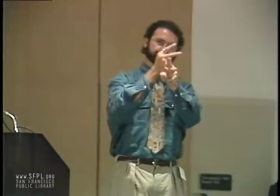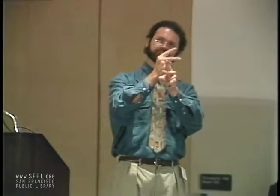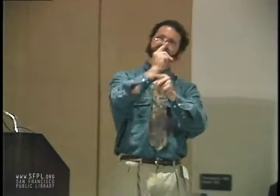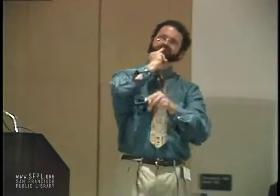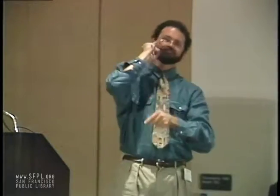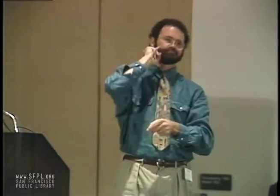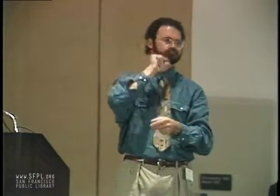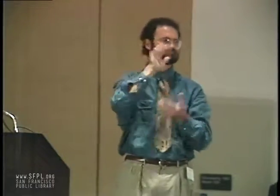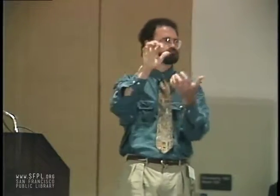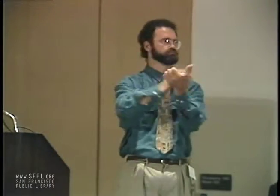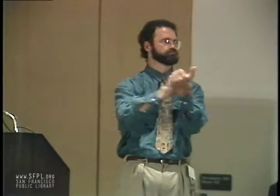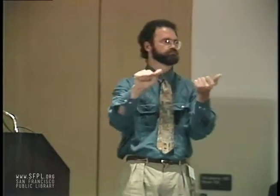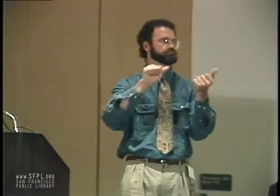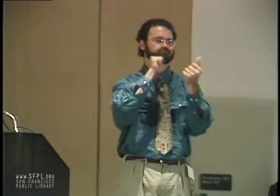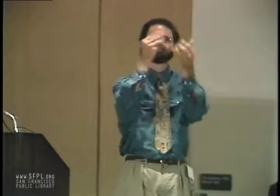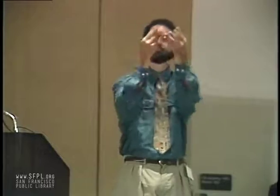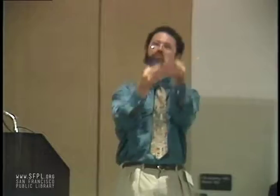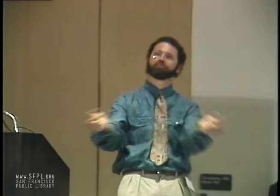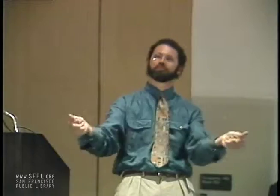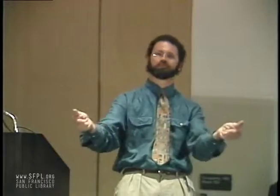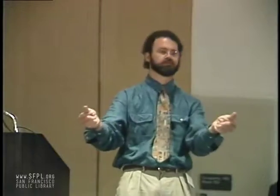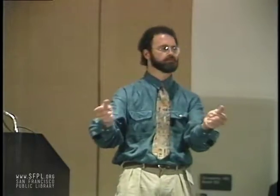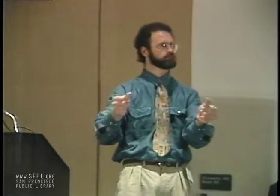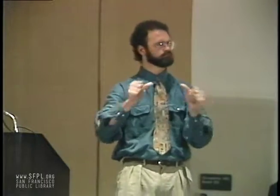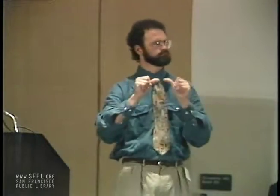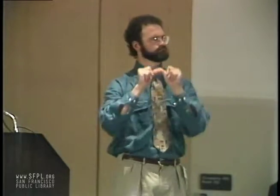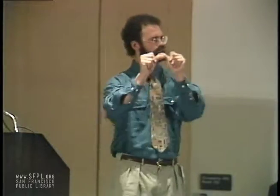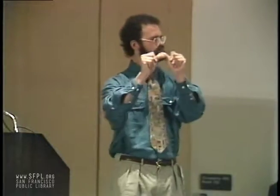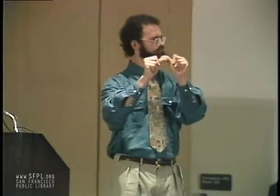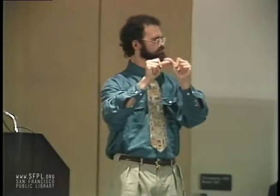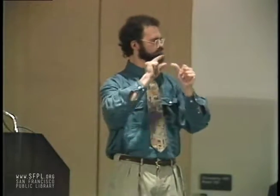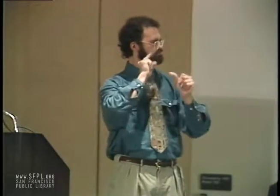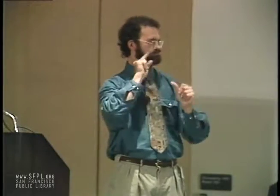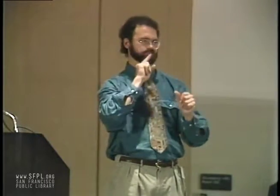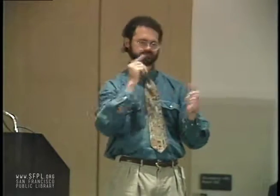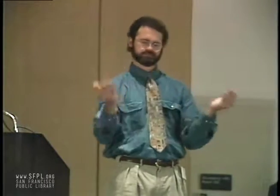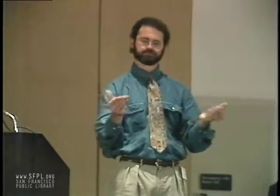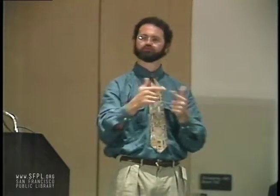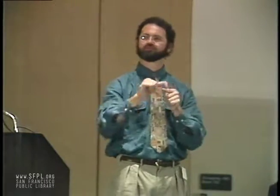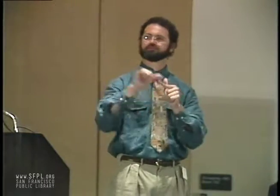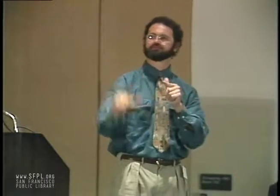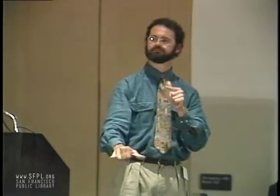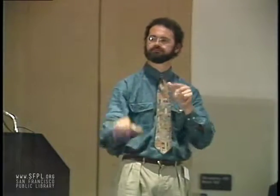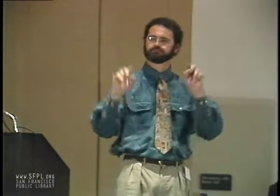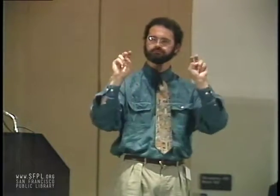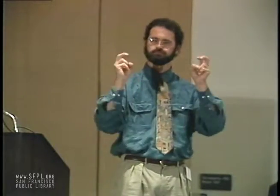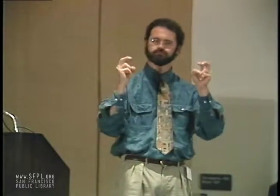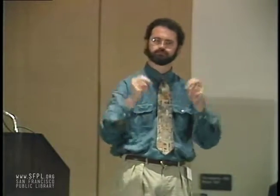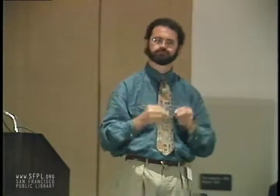there is a strong desire to not allow that culture to be destroyed.